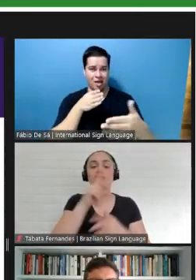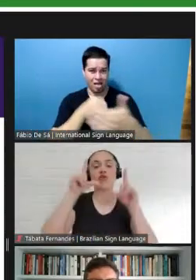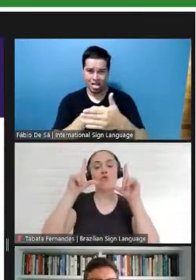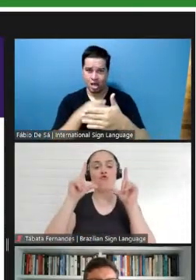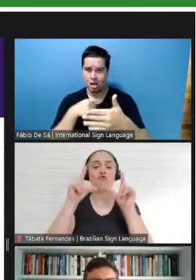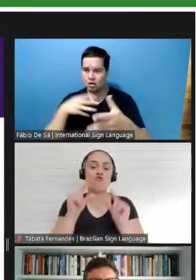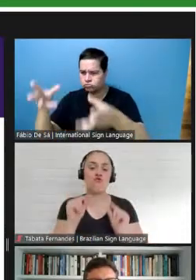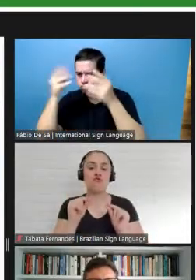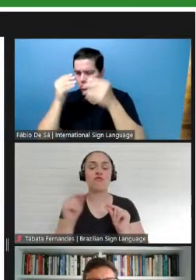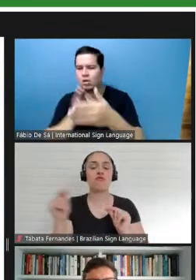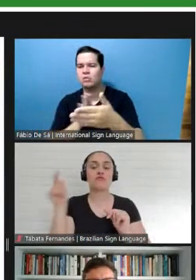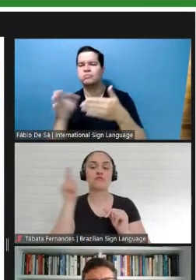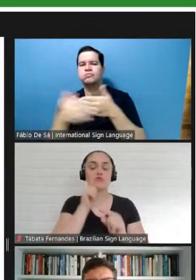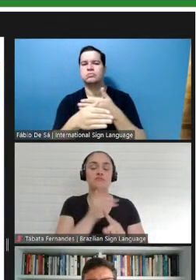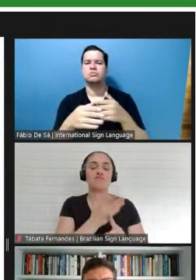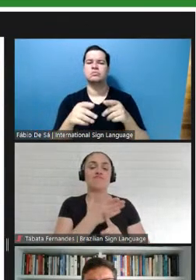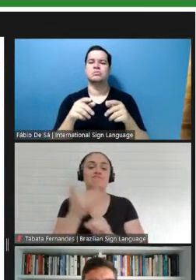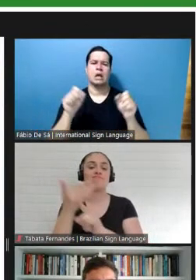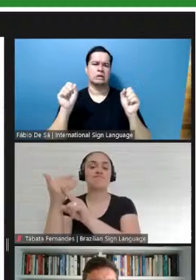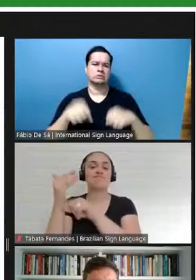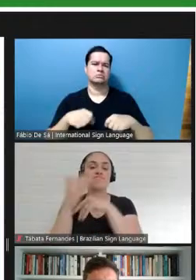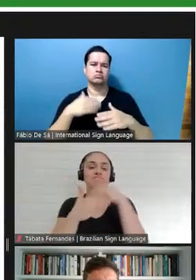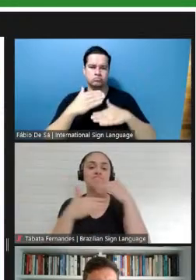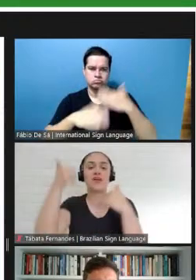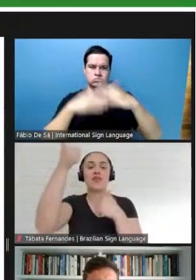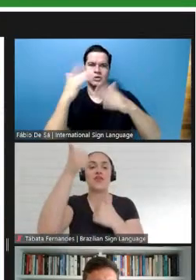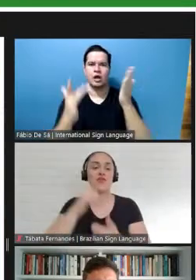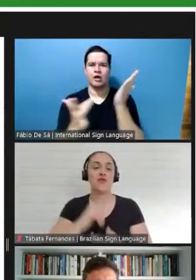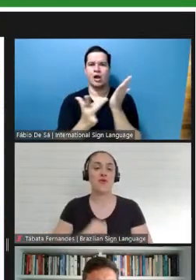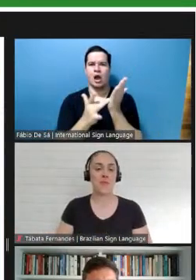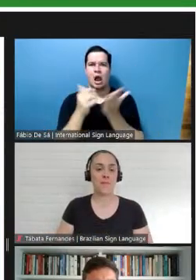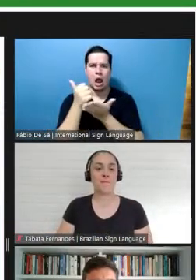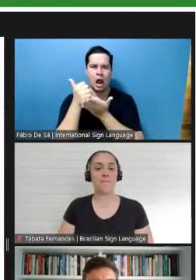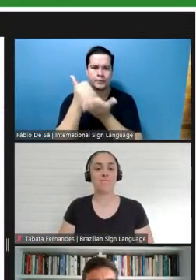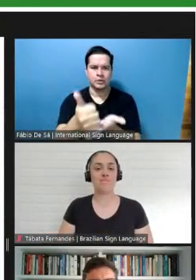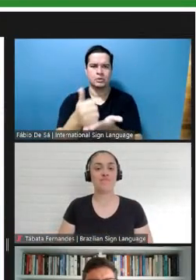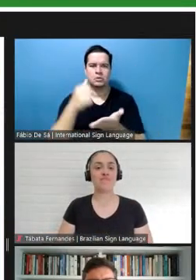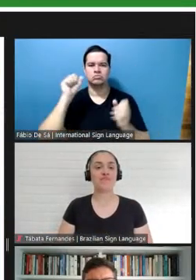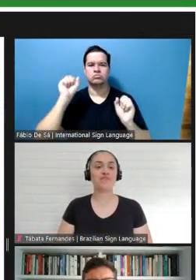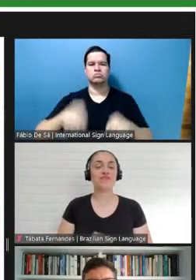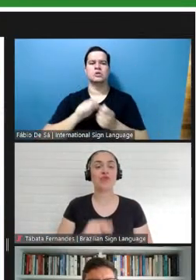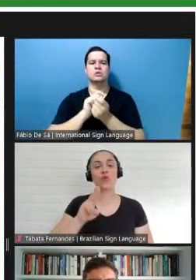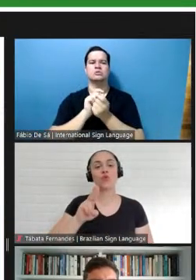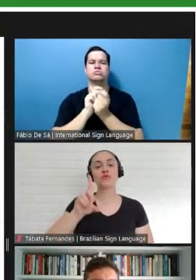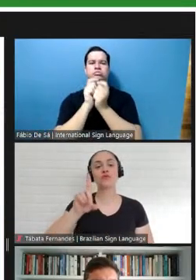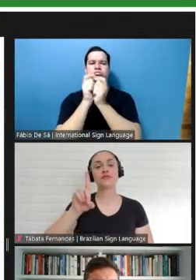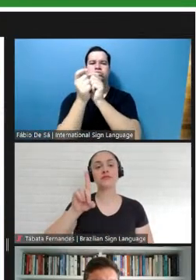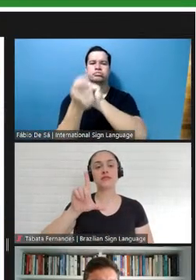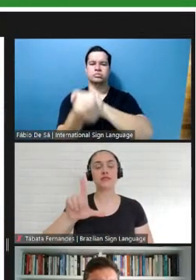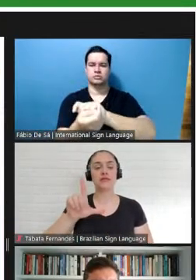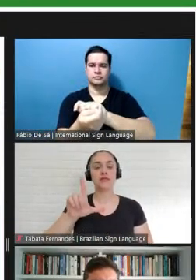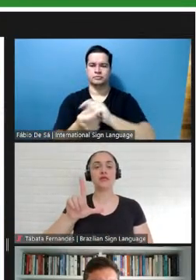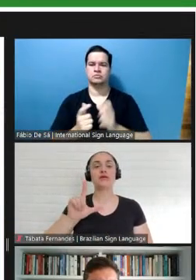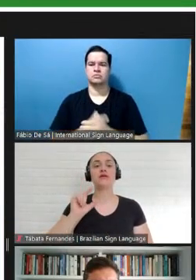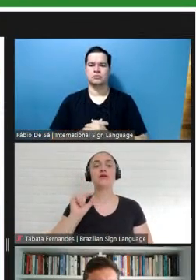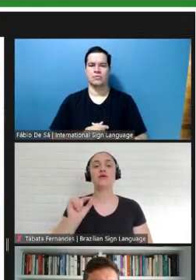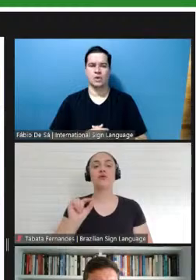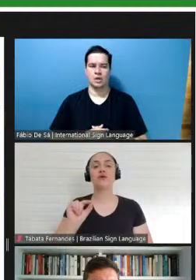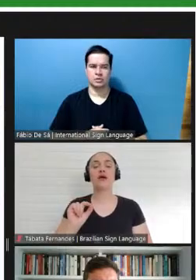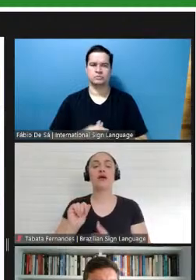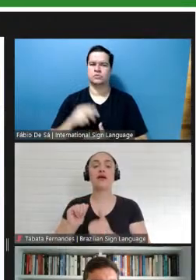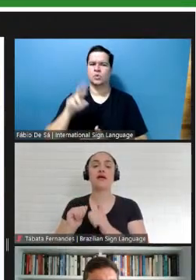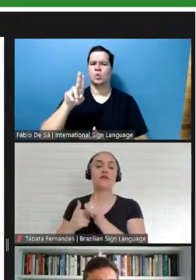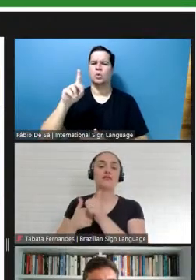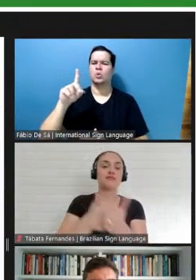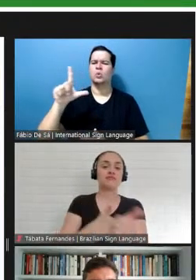technology. The core tool of UDL is the UDL Guidelines.